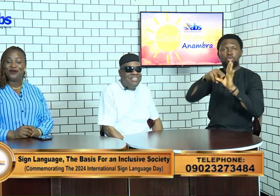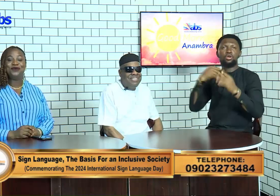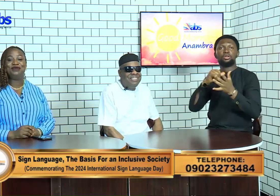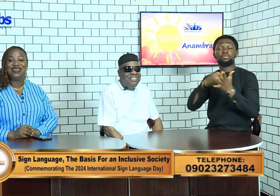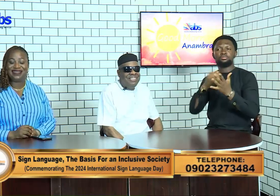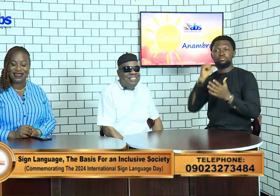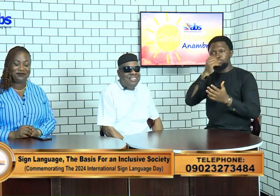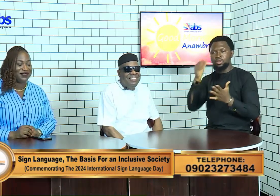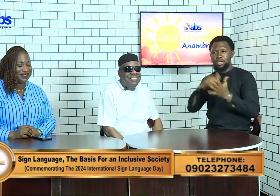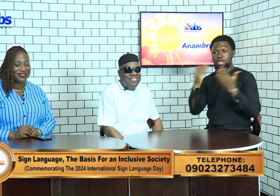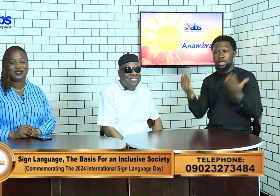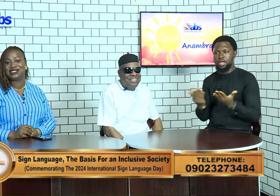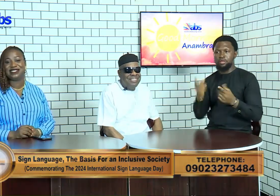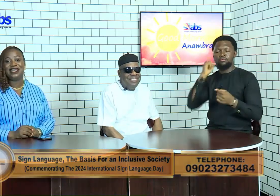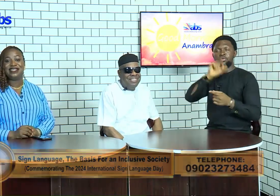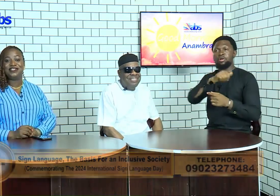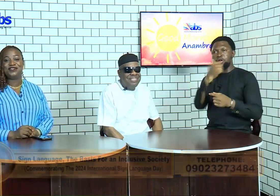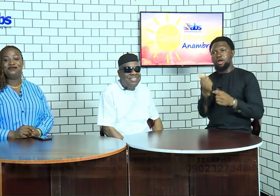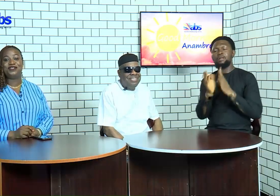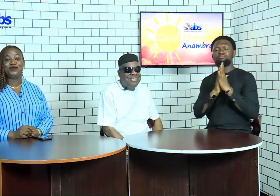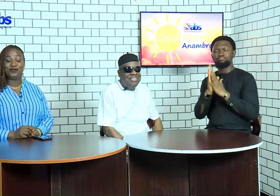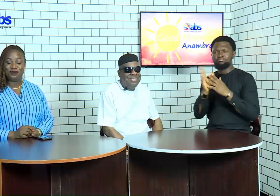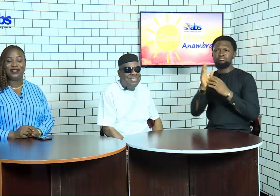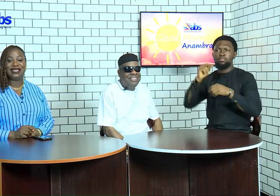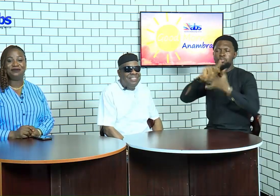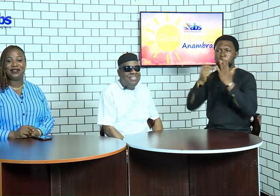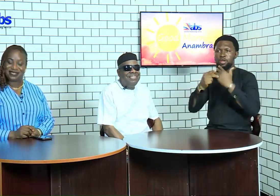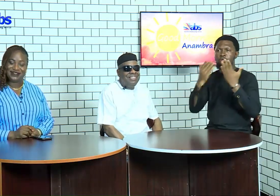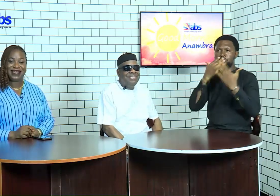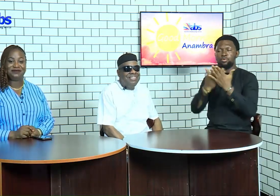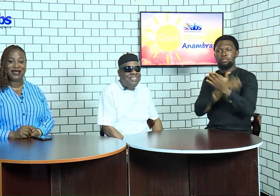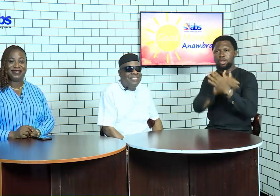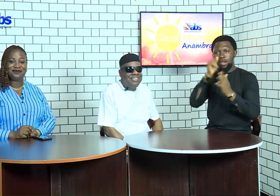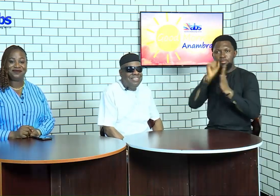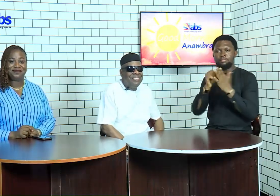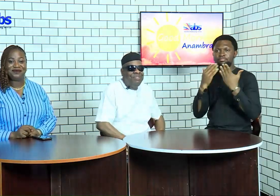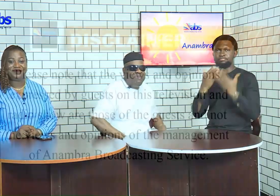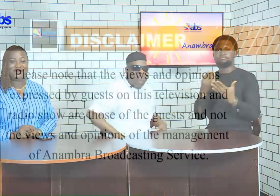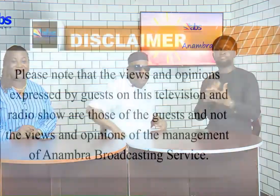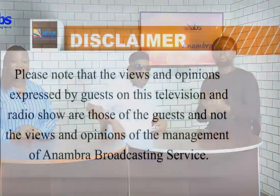Tomorrow, we'll be here again for another interesting edition of the show. Good morning, Anambra. See you there. Bye.